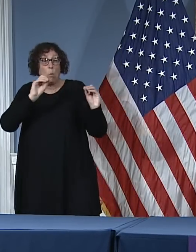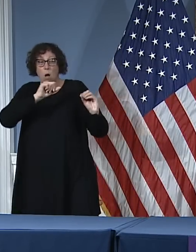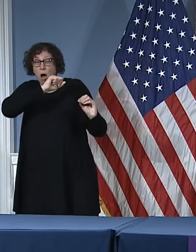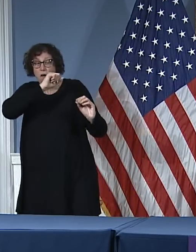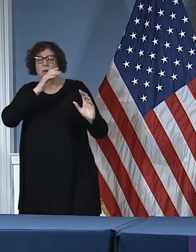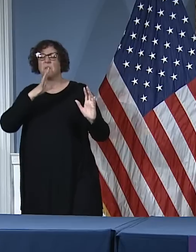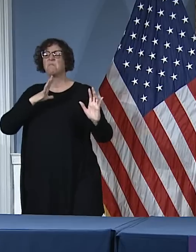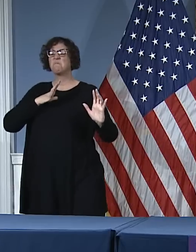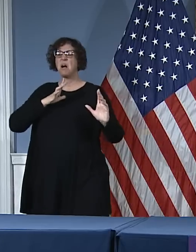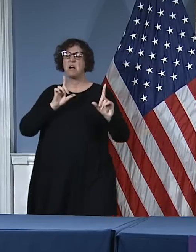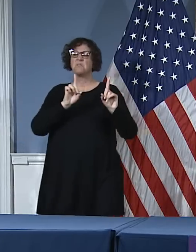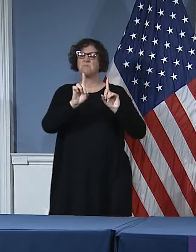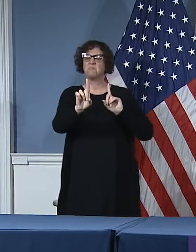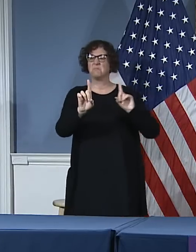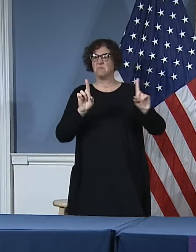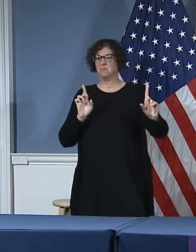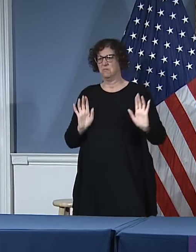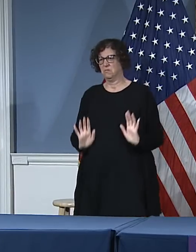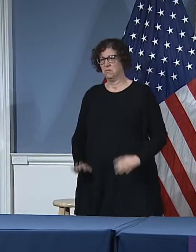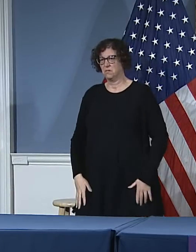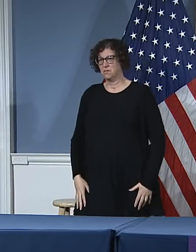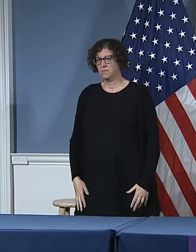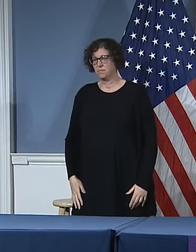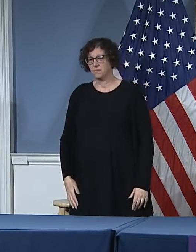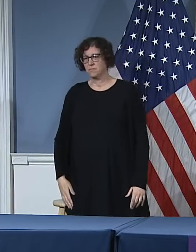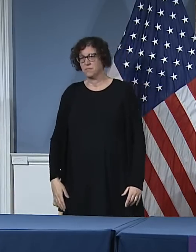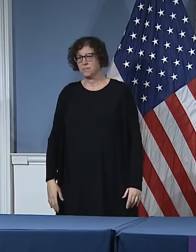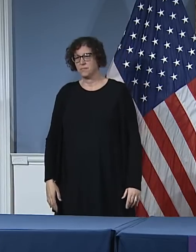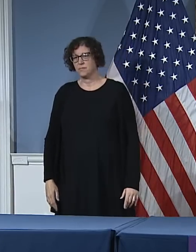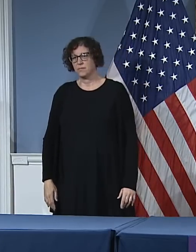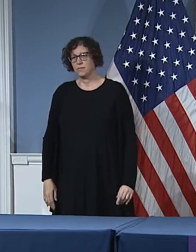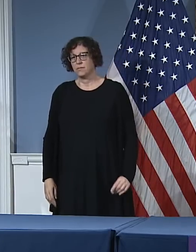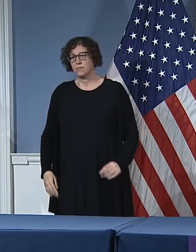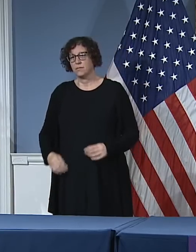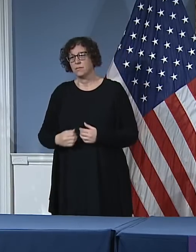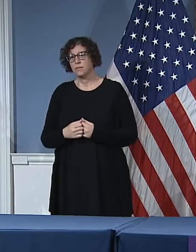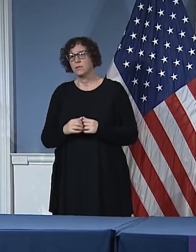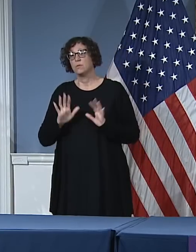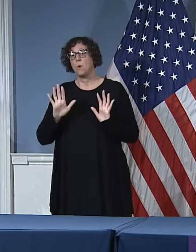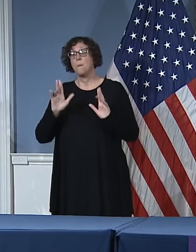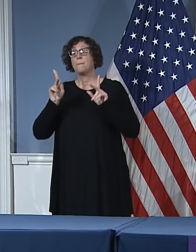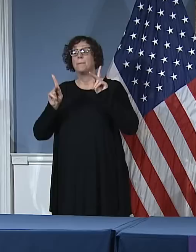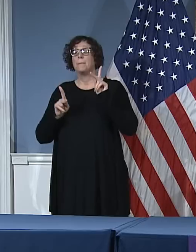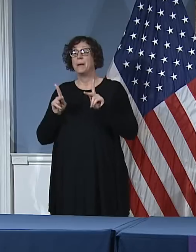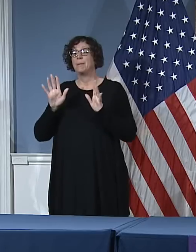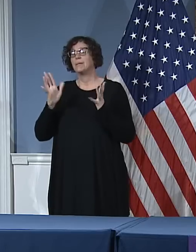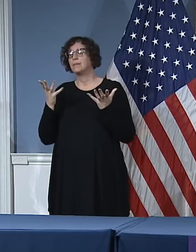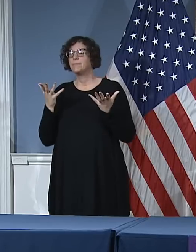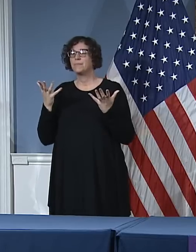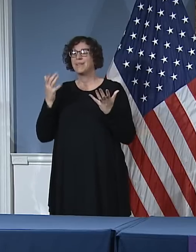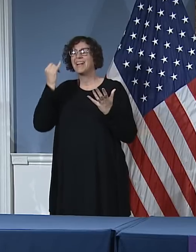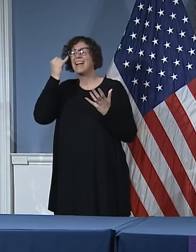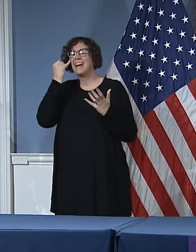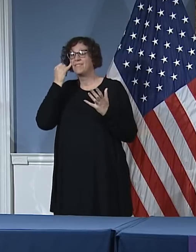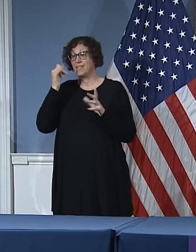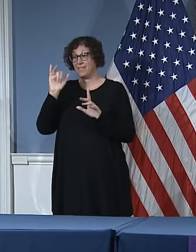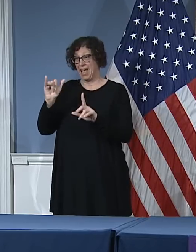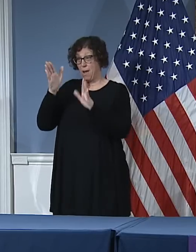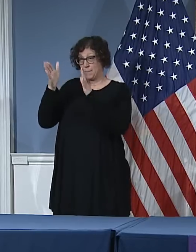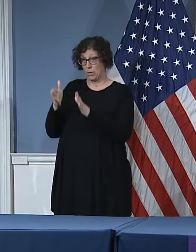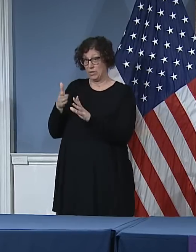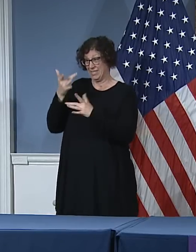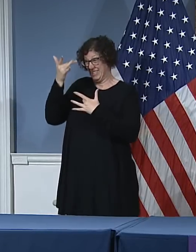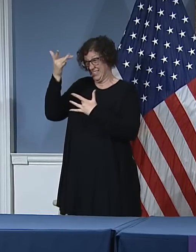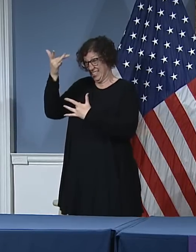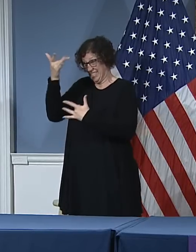those basics. And so while the tendency may be to want to let everybody know who it is that